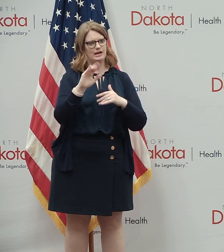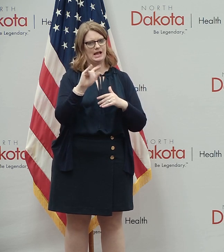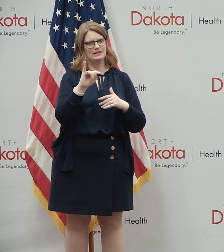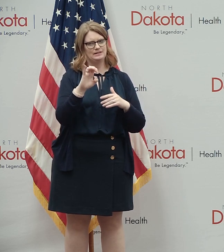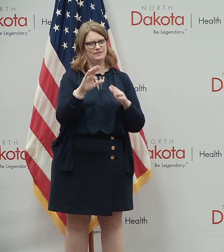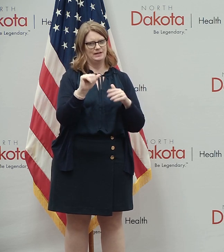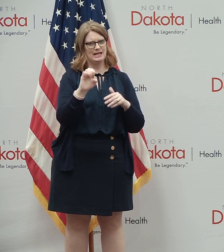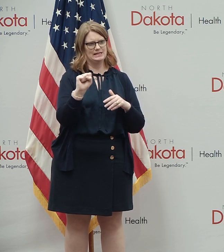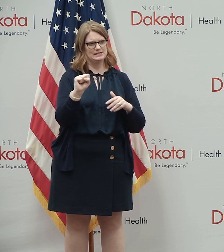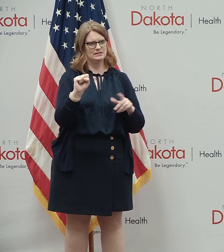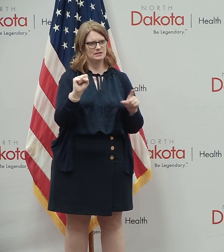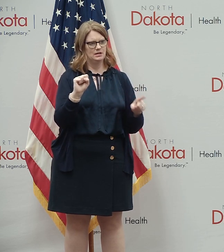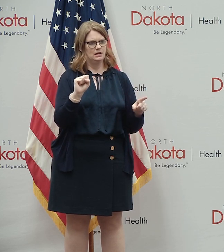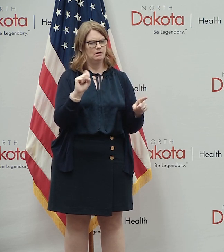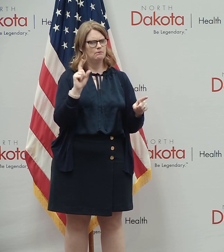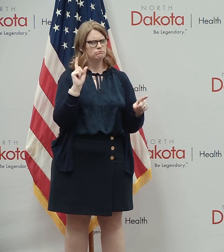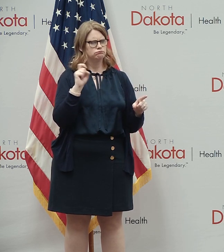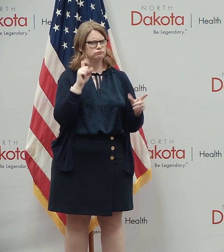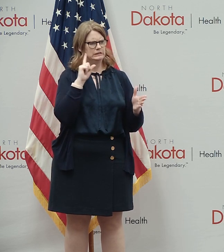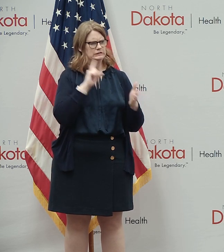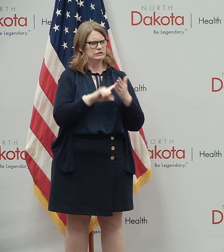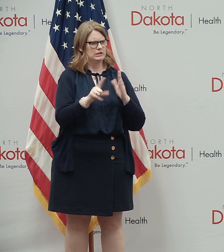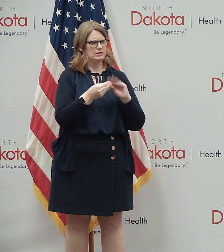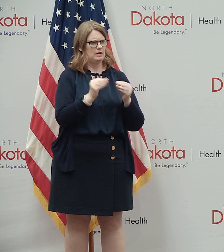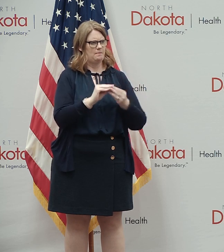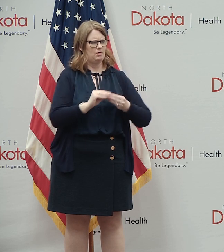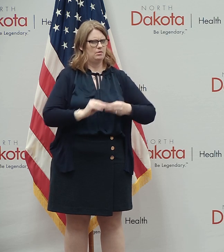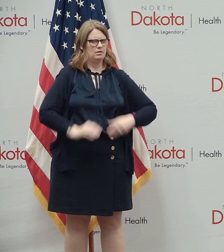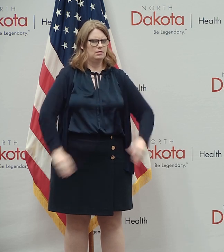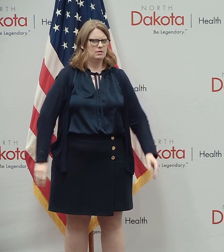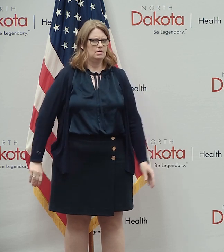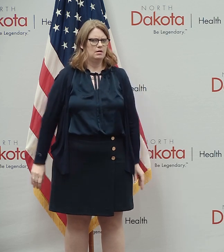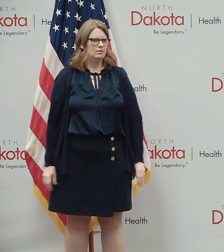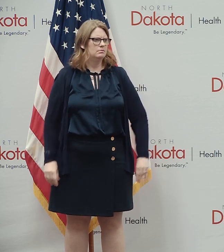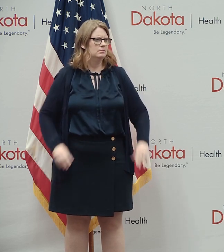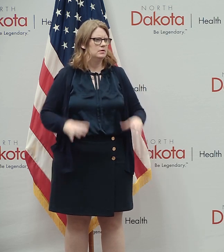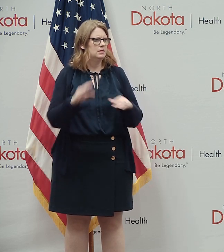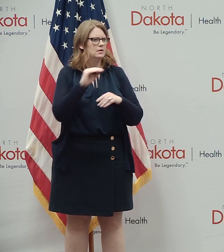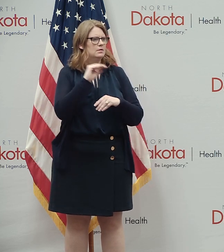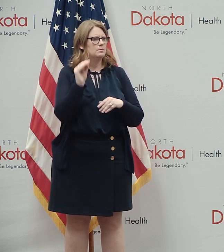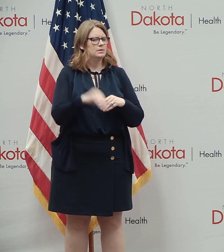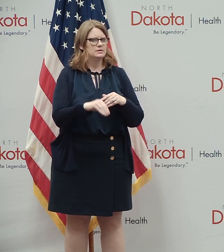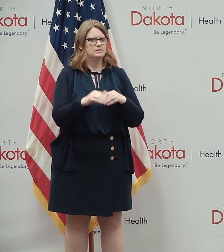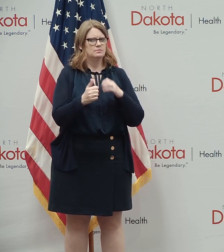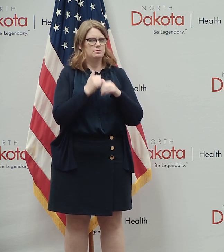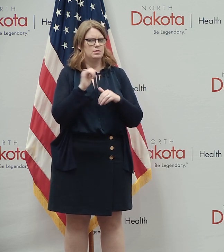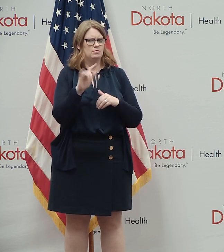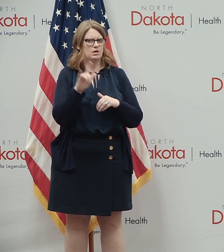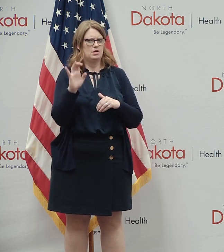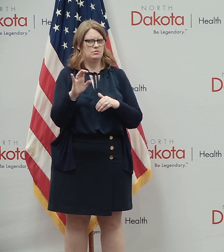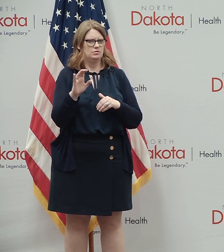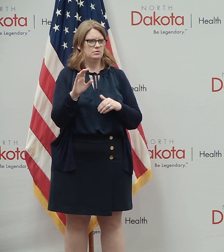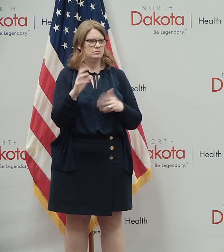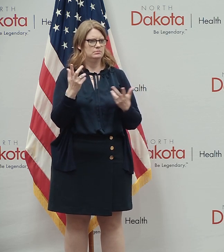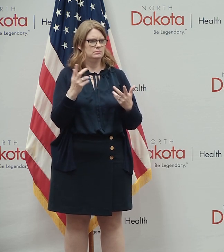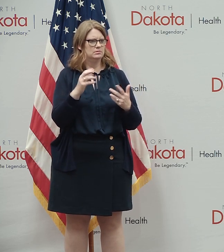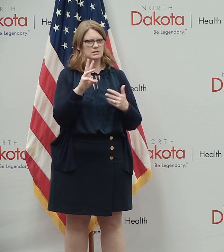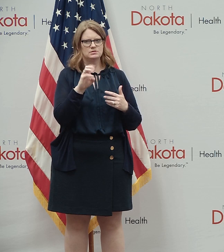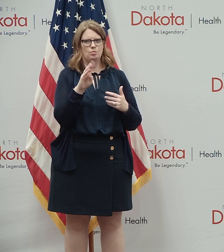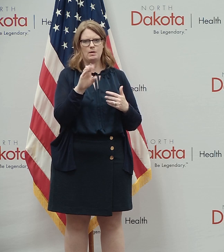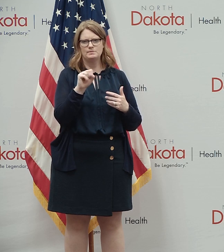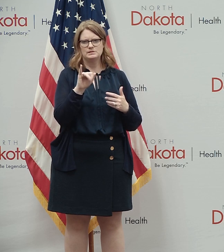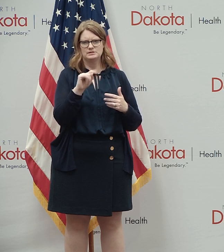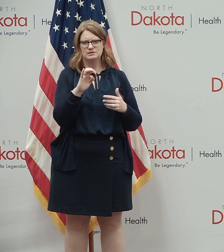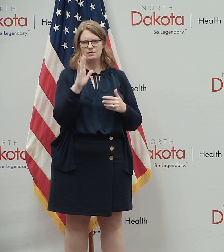question, I suppose. I will have to look at the number, but it's based on per capita, percent of active per capita cases. And there is a website that we'll